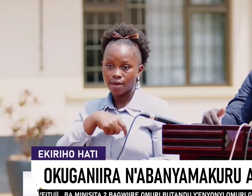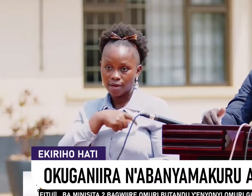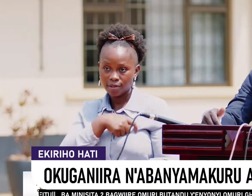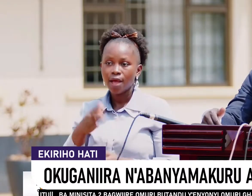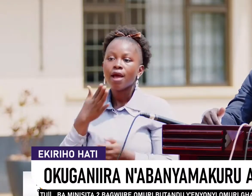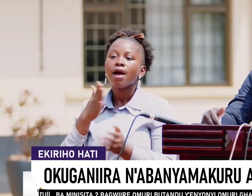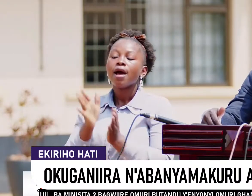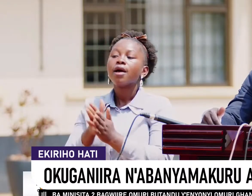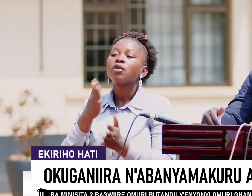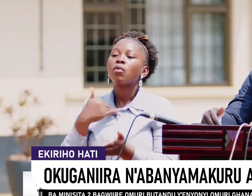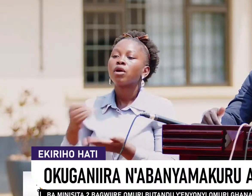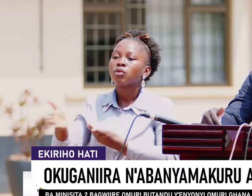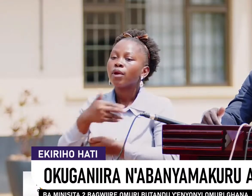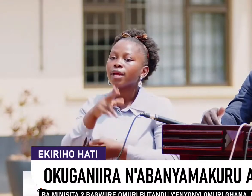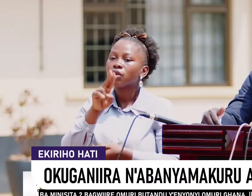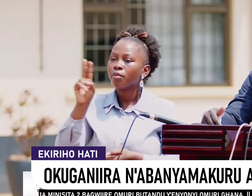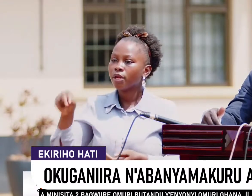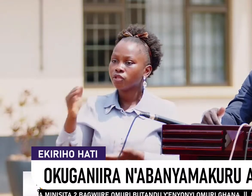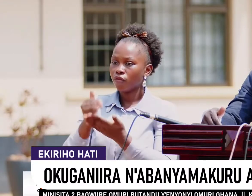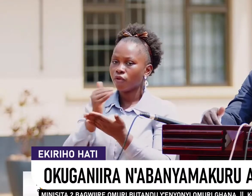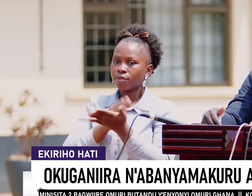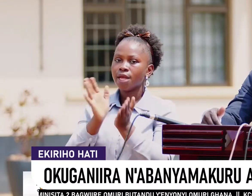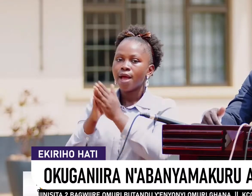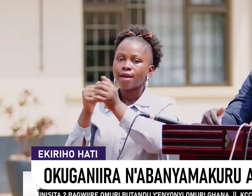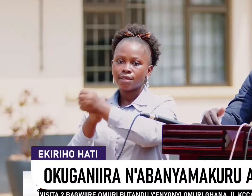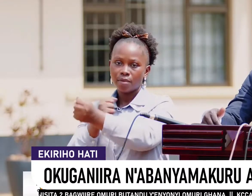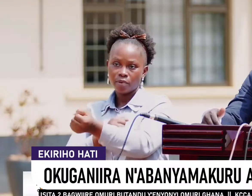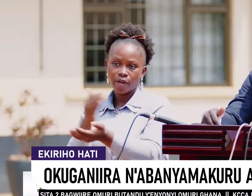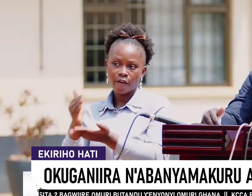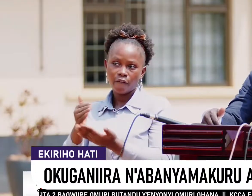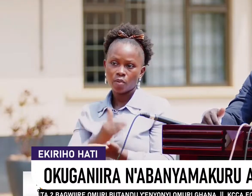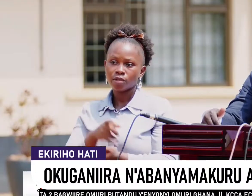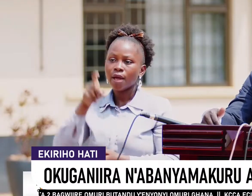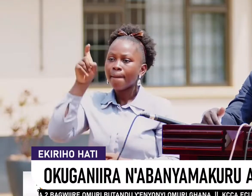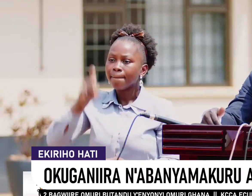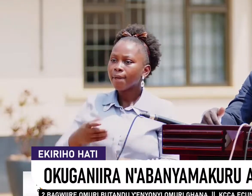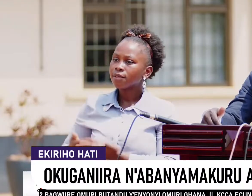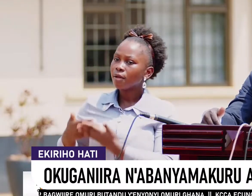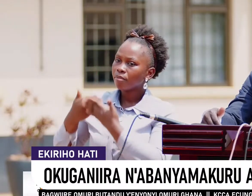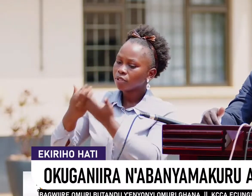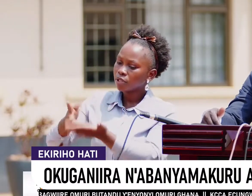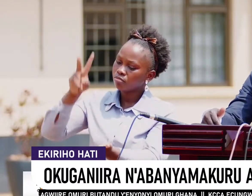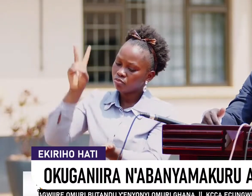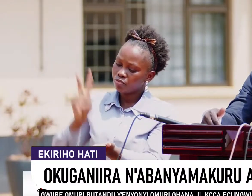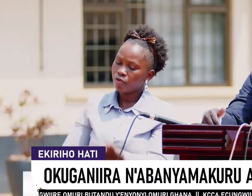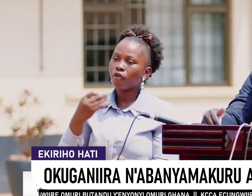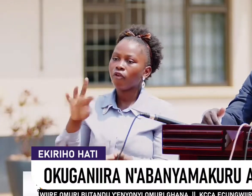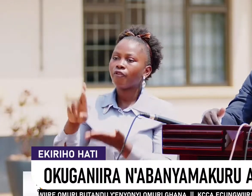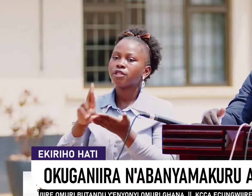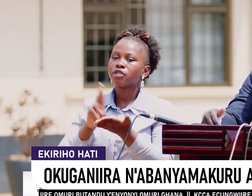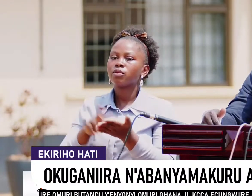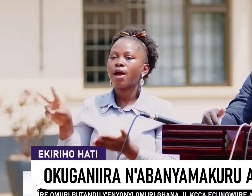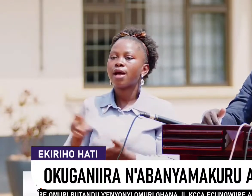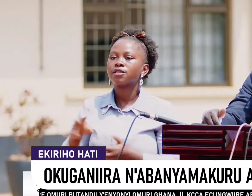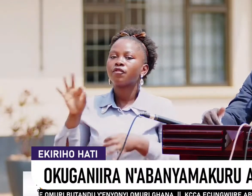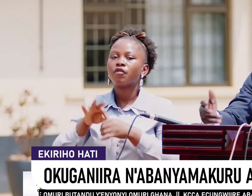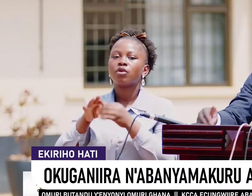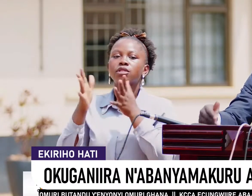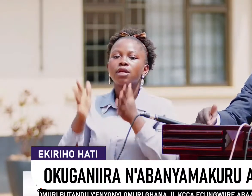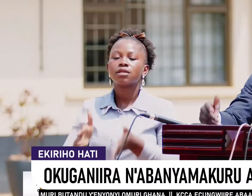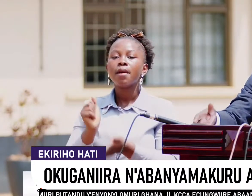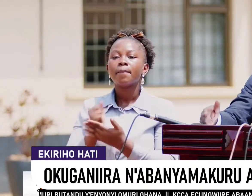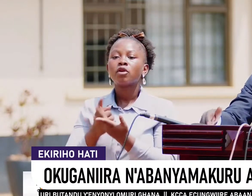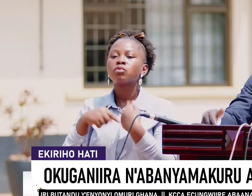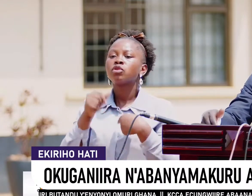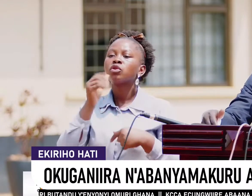seek to collect nomination forms and supporter forms must present proof of registration as voters, because we